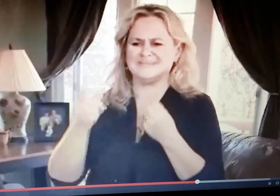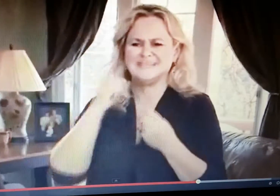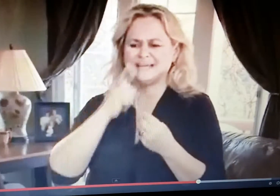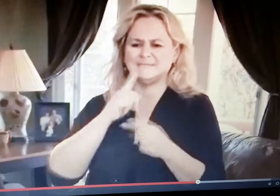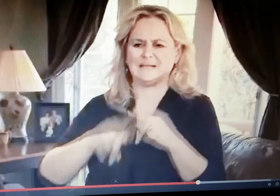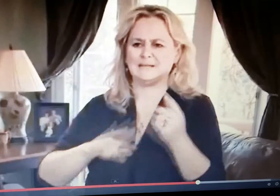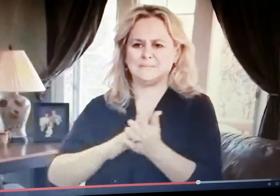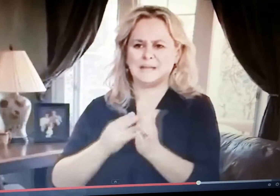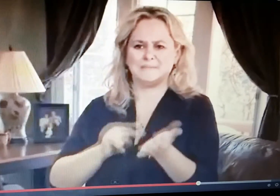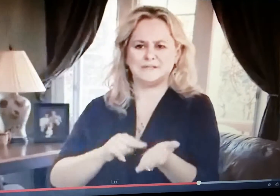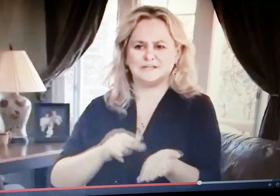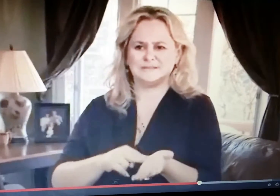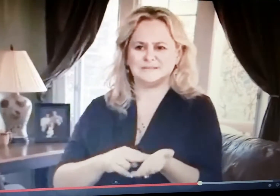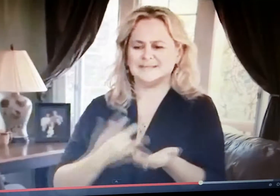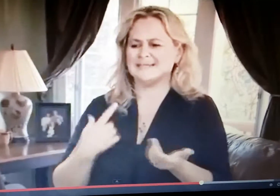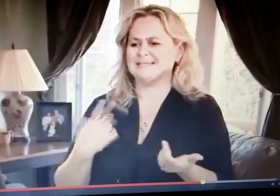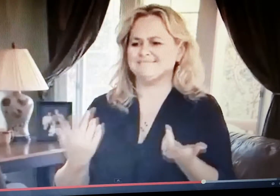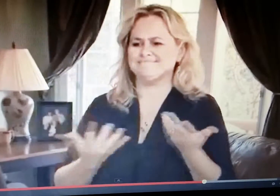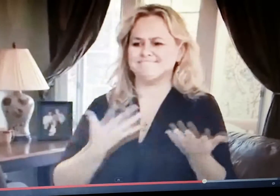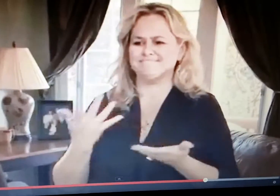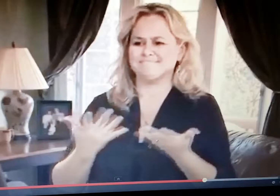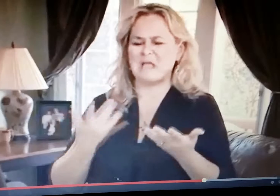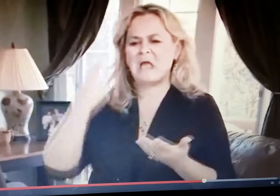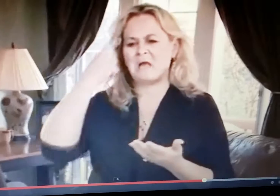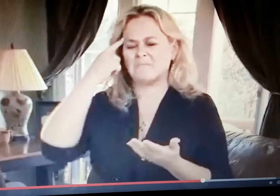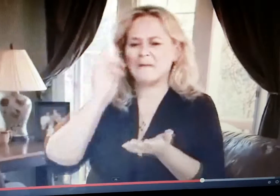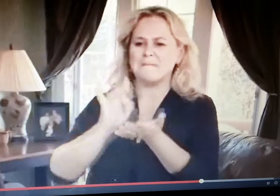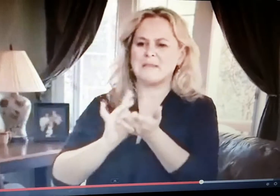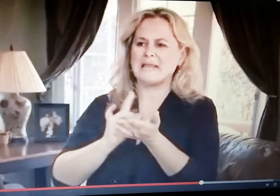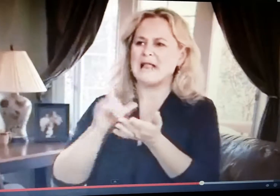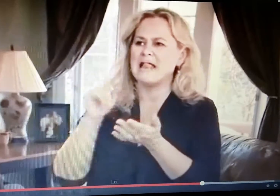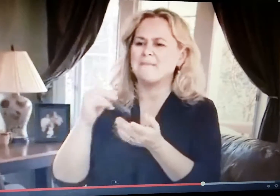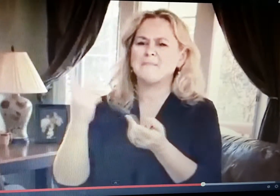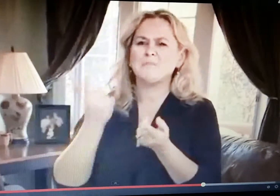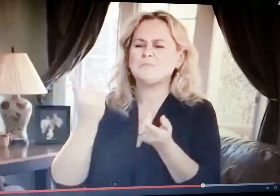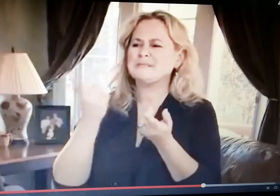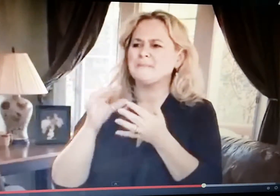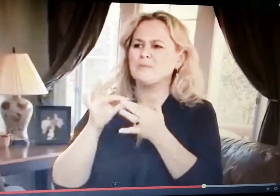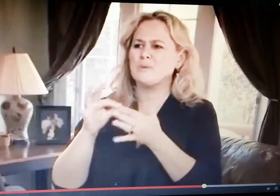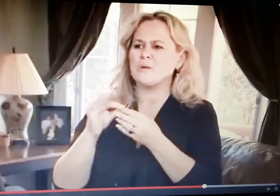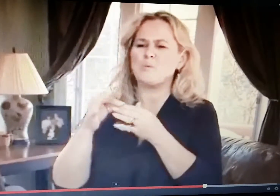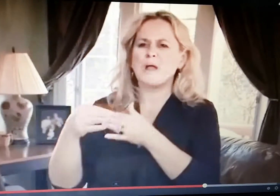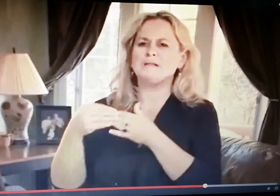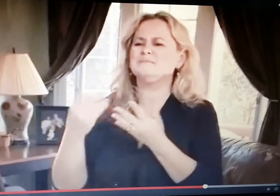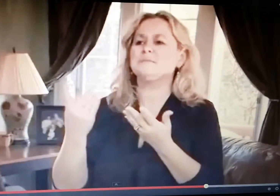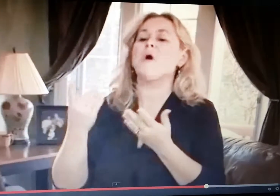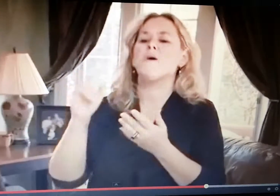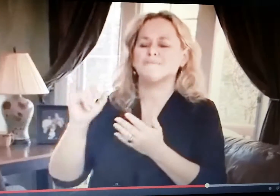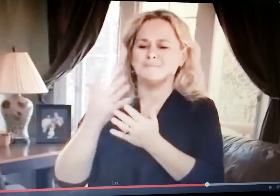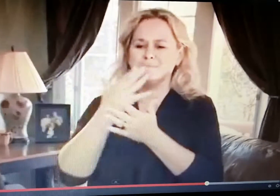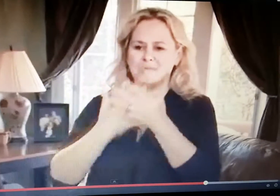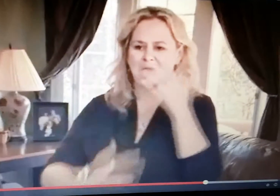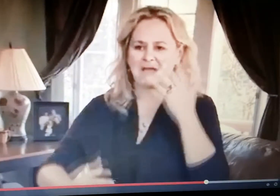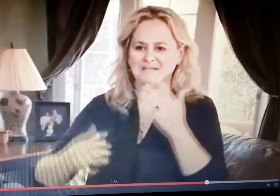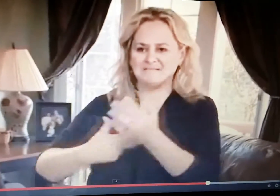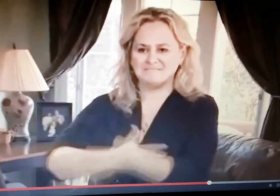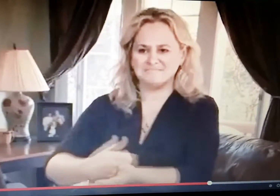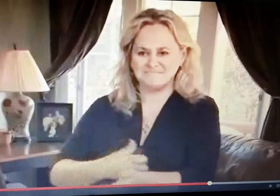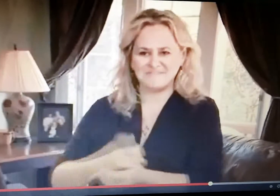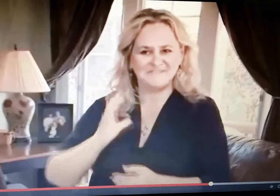science. So I wanted to become a nurse, but because I'm deaf, I really couldn't accomplish that. So I